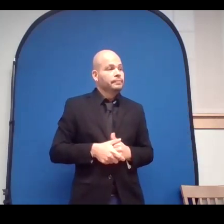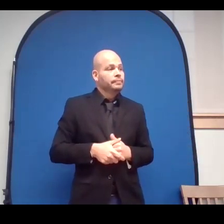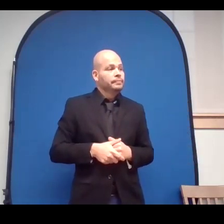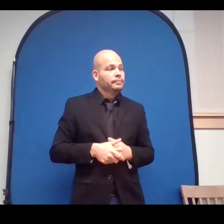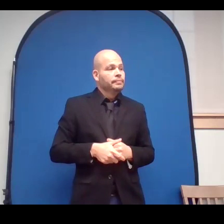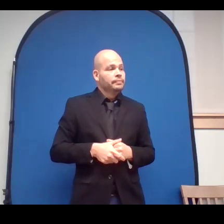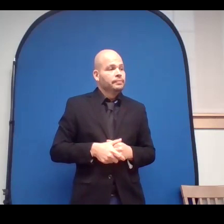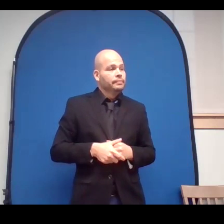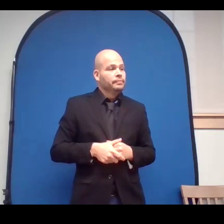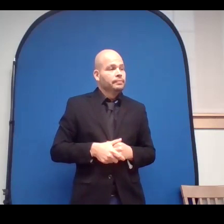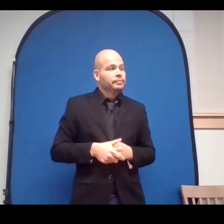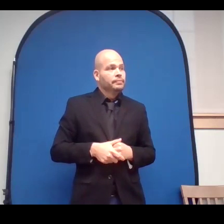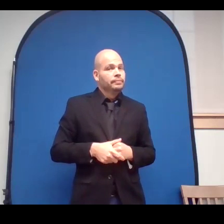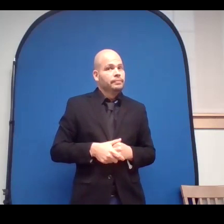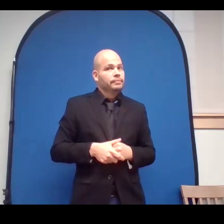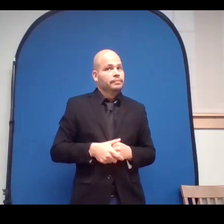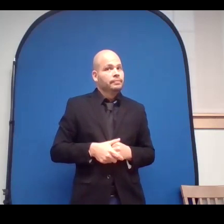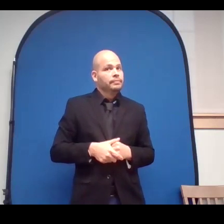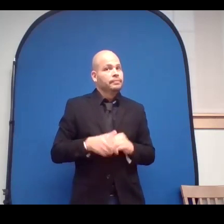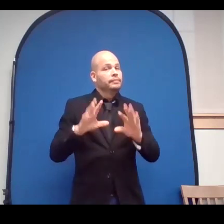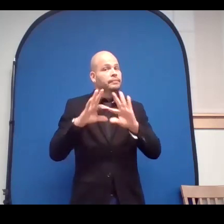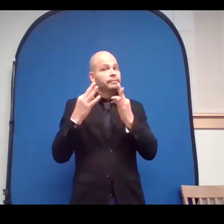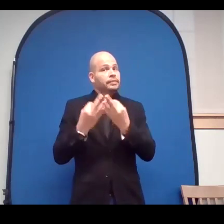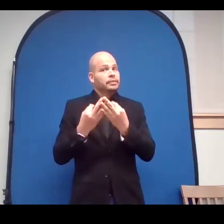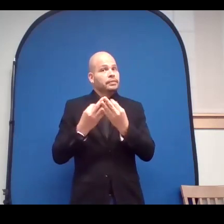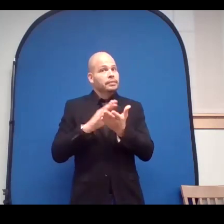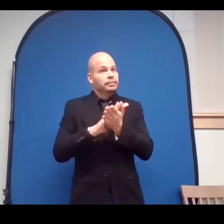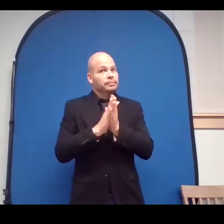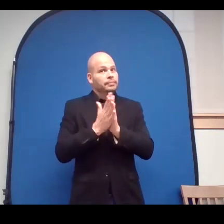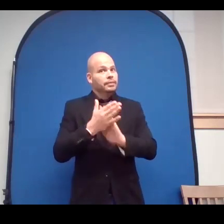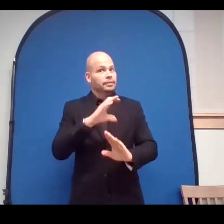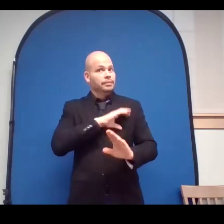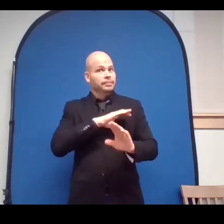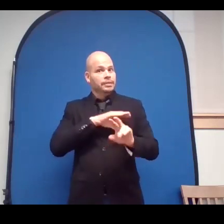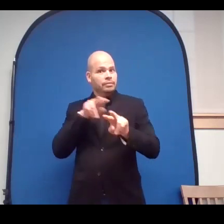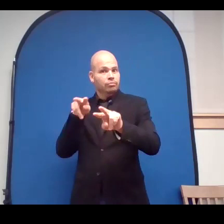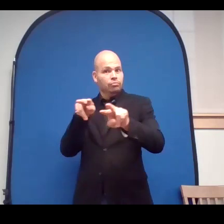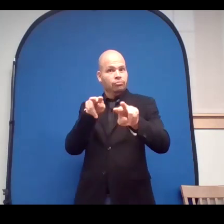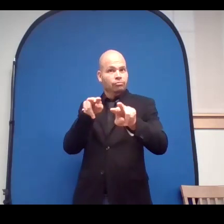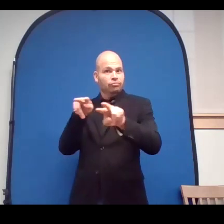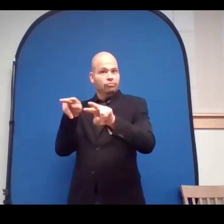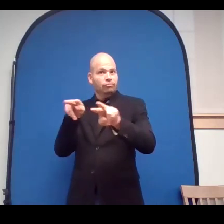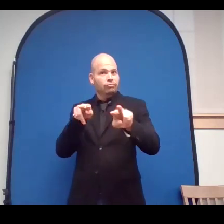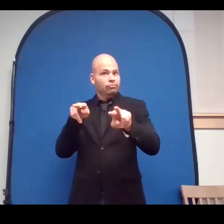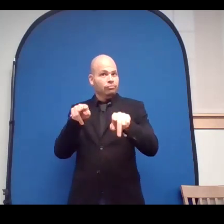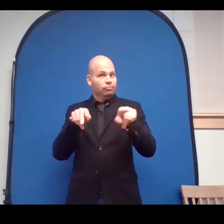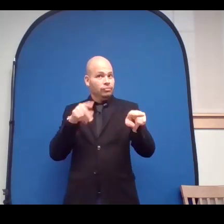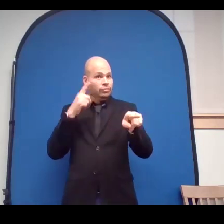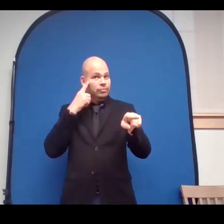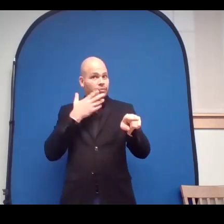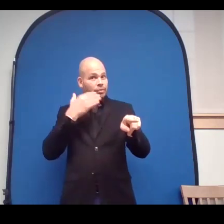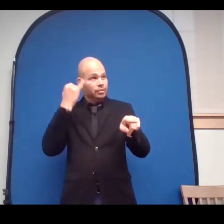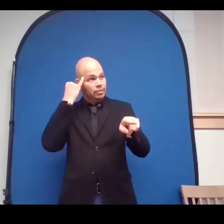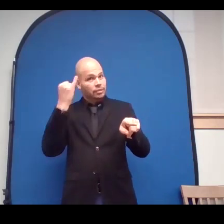since families can't police their own, was it a very good plan that relied on the family to get the guns?